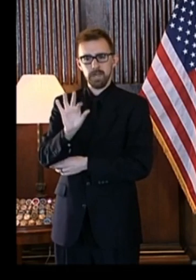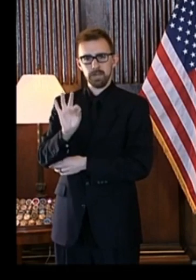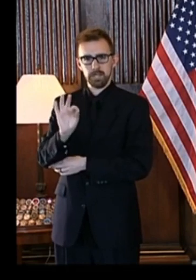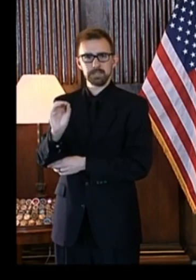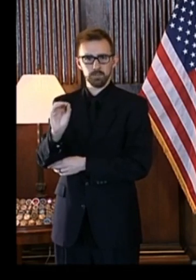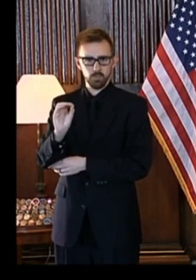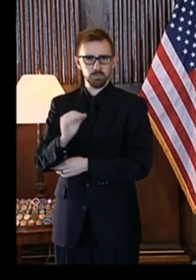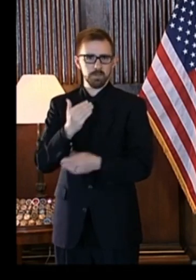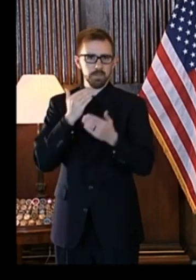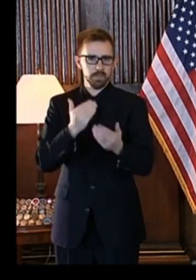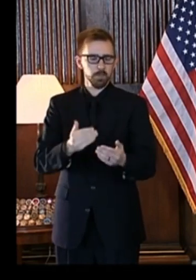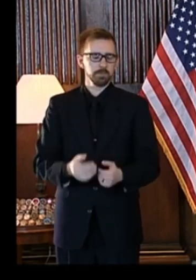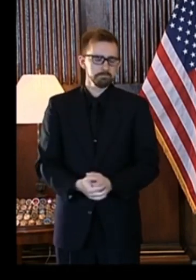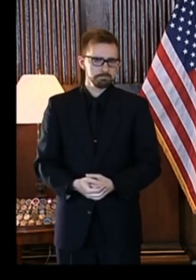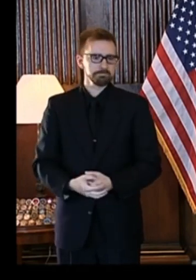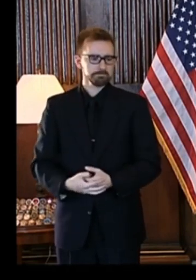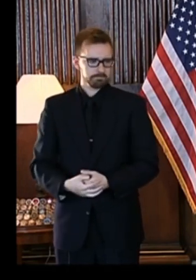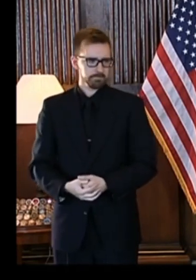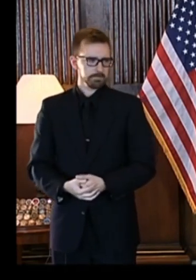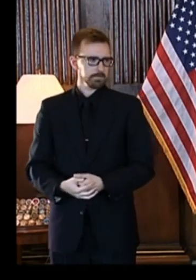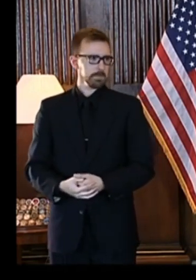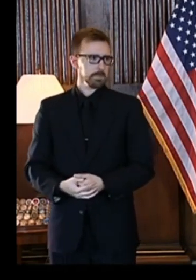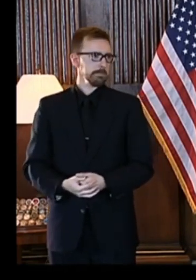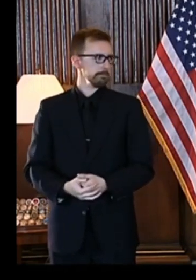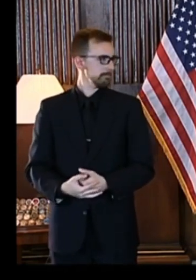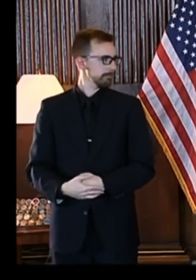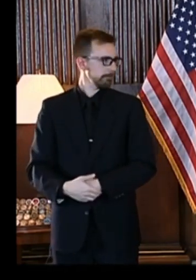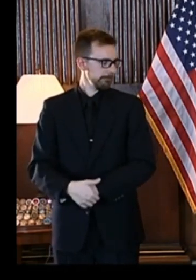800-985-5990. Thank you.